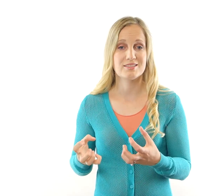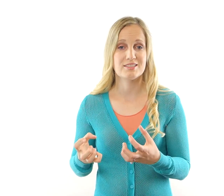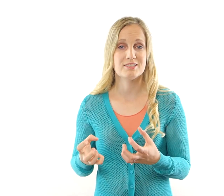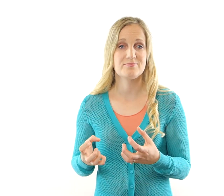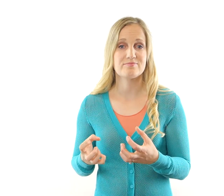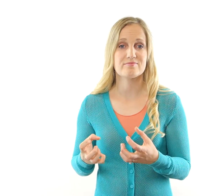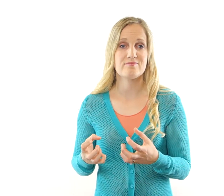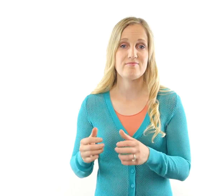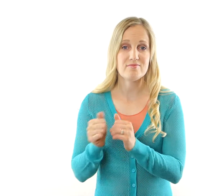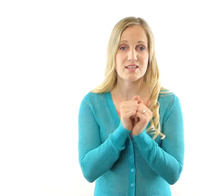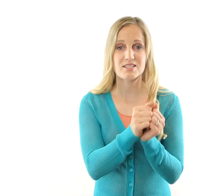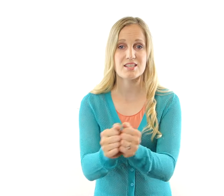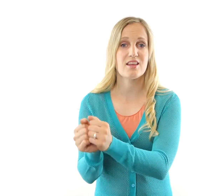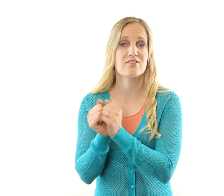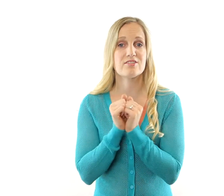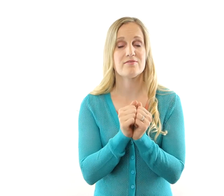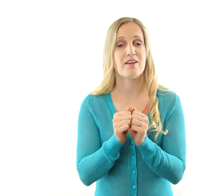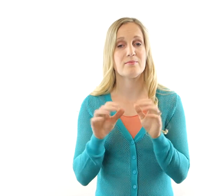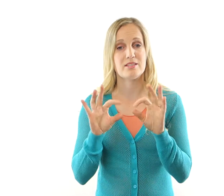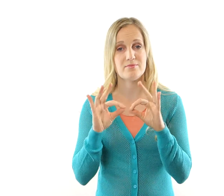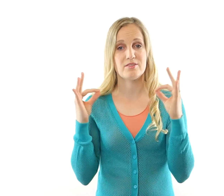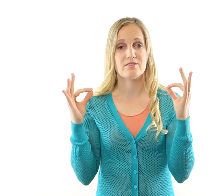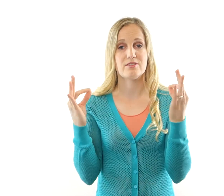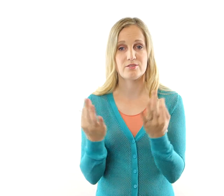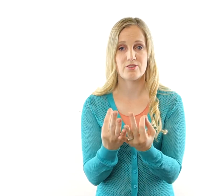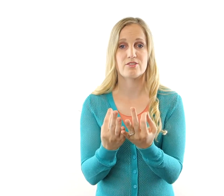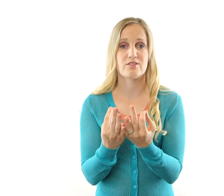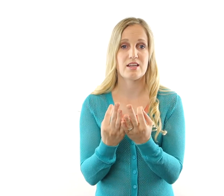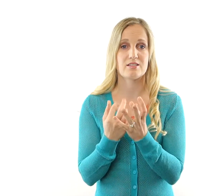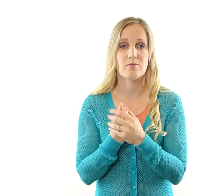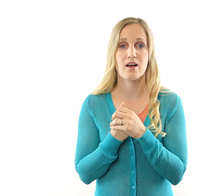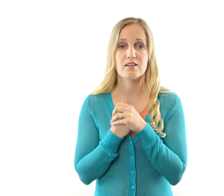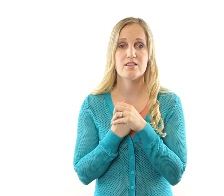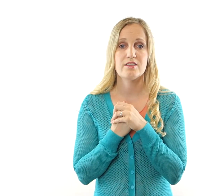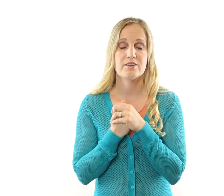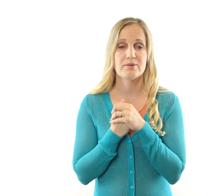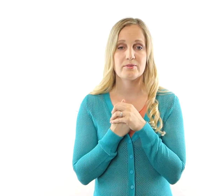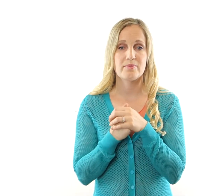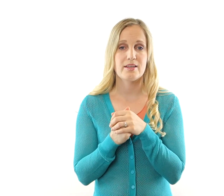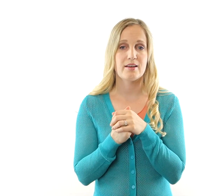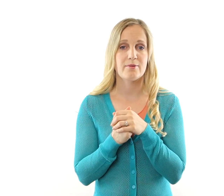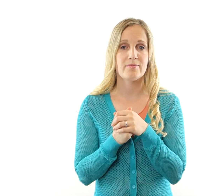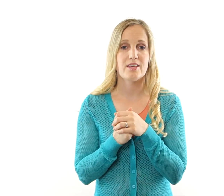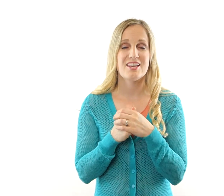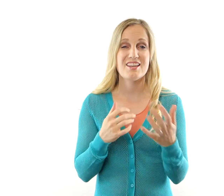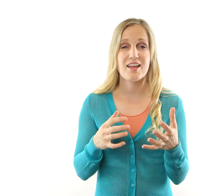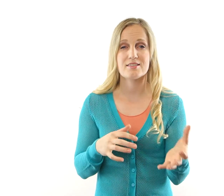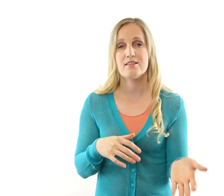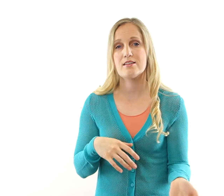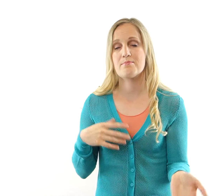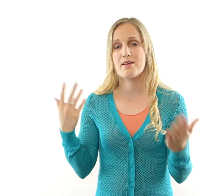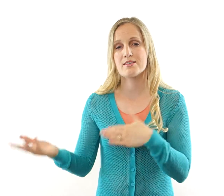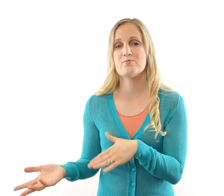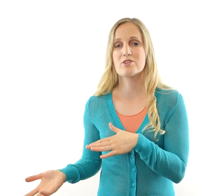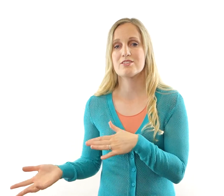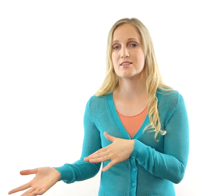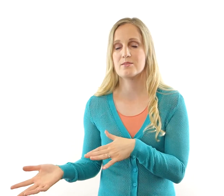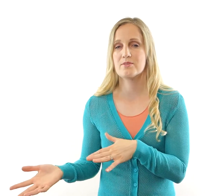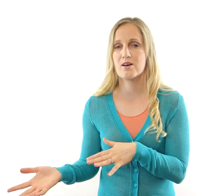want together family. You could do that as well. It would be, in ASL, it makes more sense to put the always